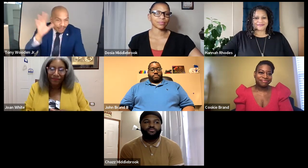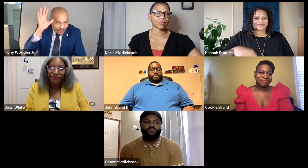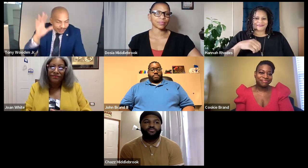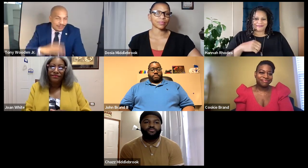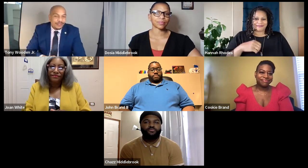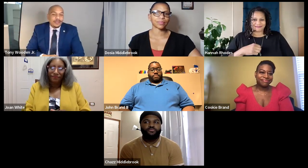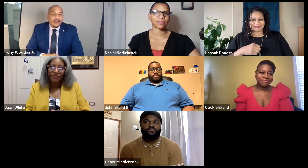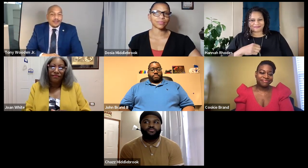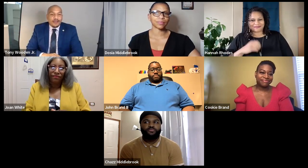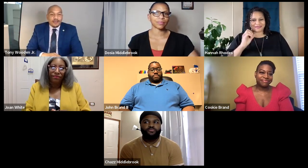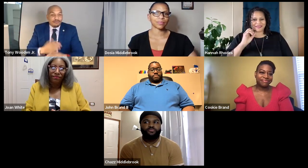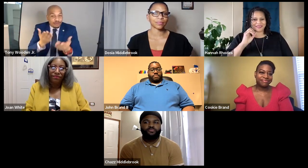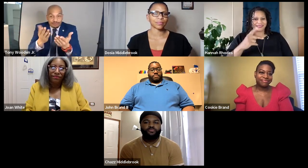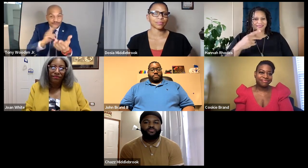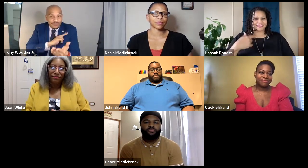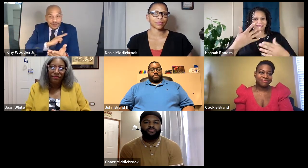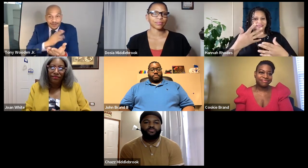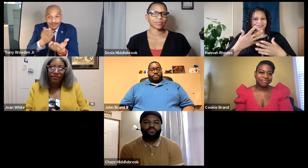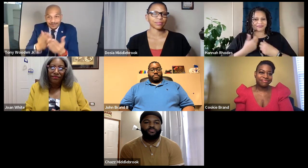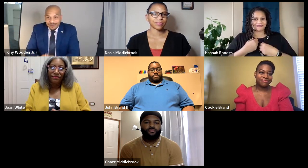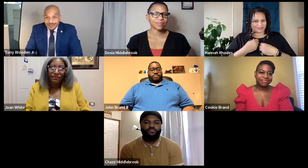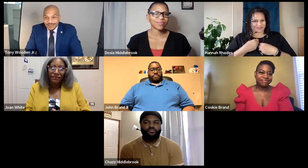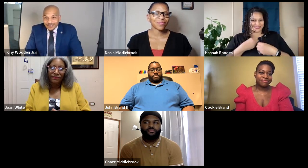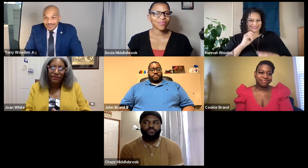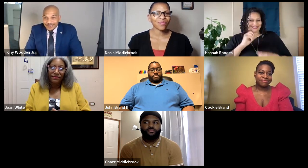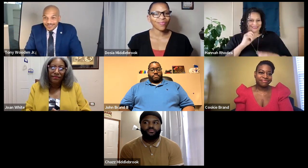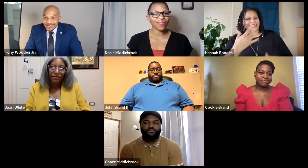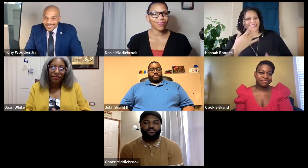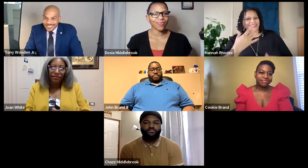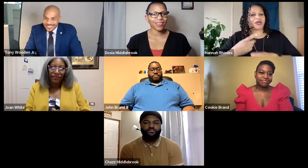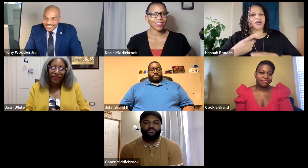my great-grandfather, Hannah's grandparents. Hannah, you want to take it away?